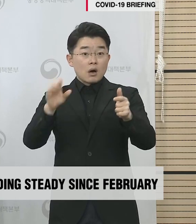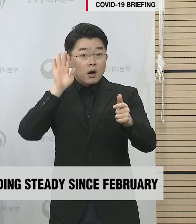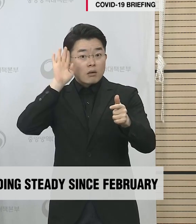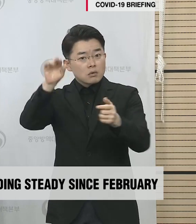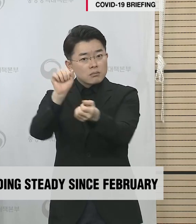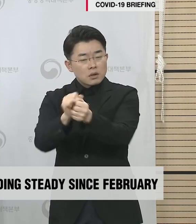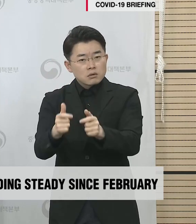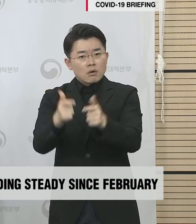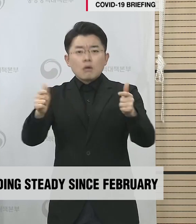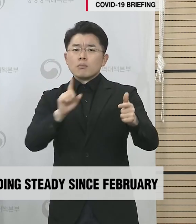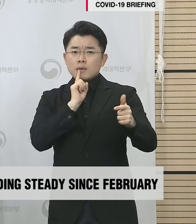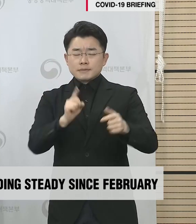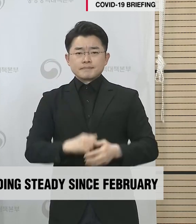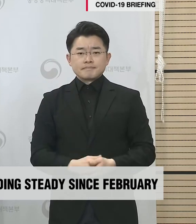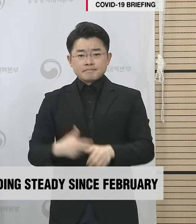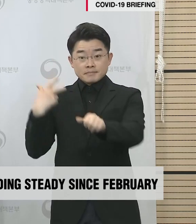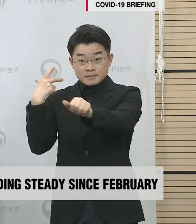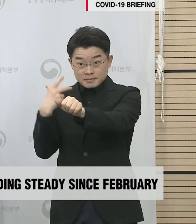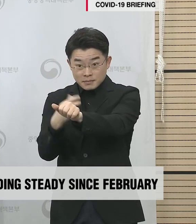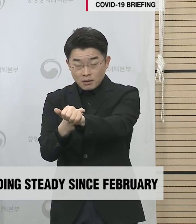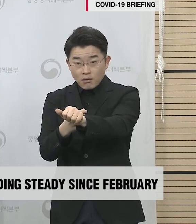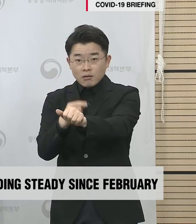0.8. However, lately